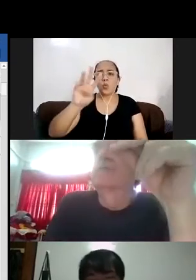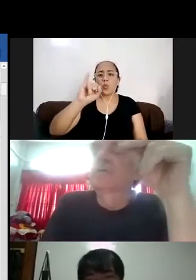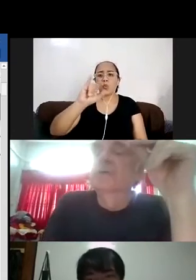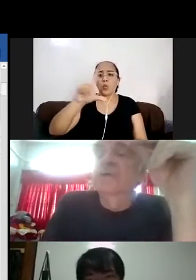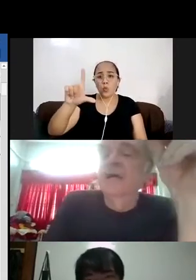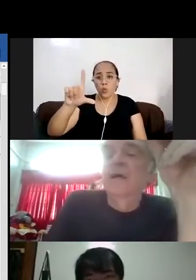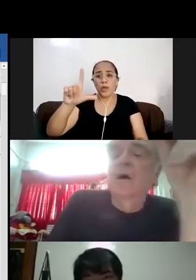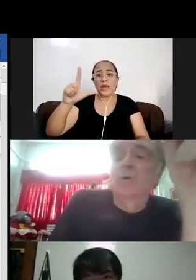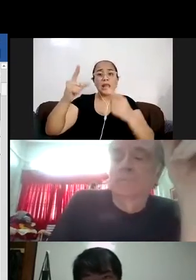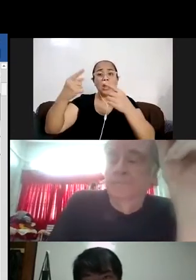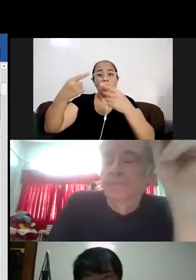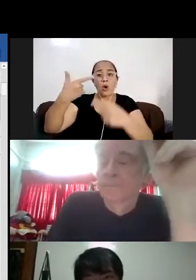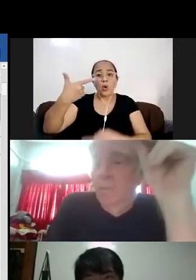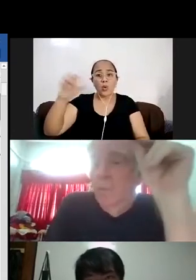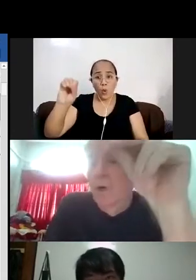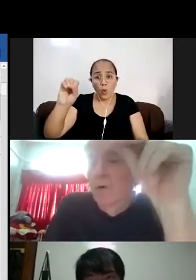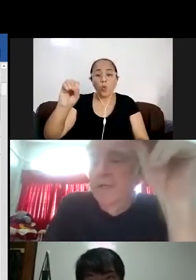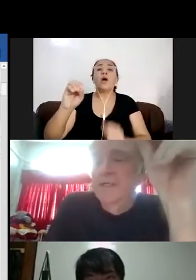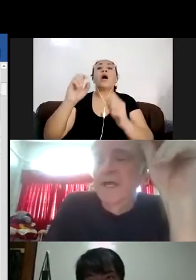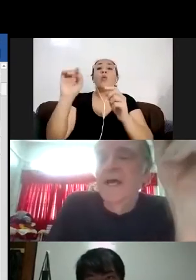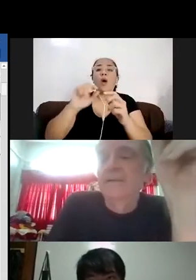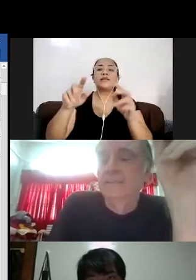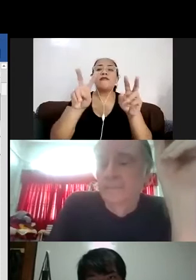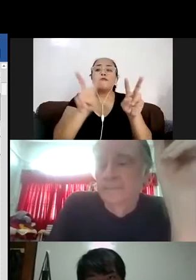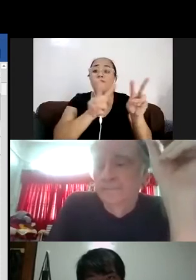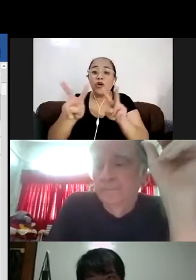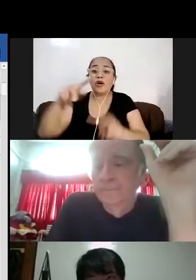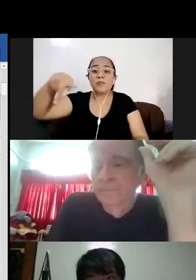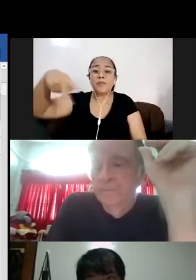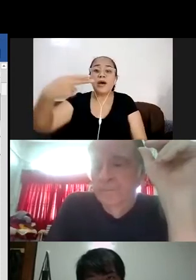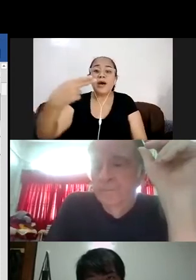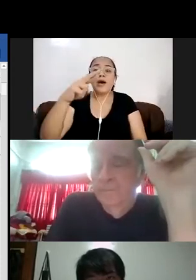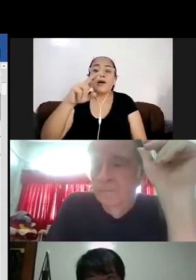It functions like go. Go is the head.